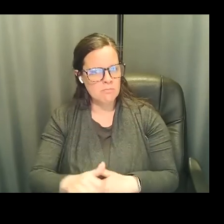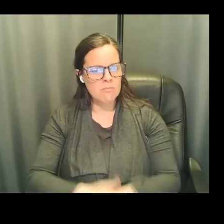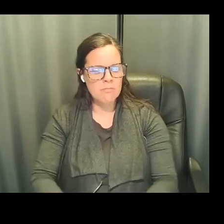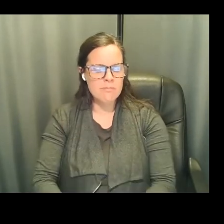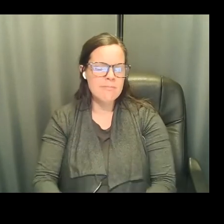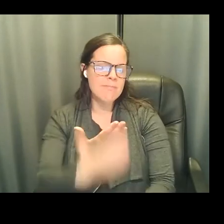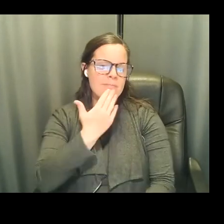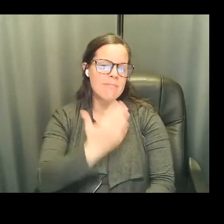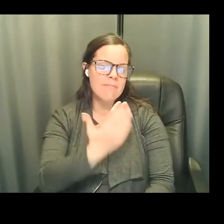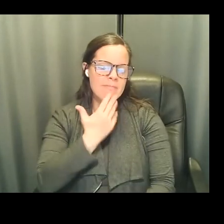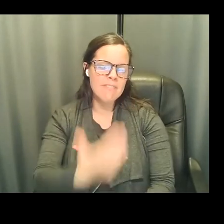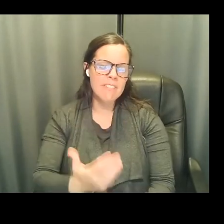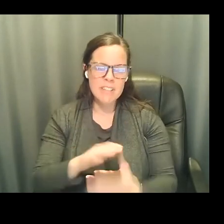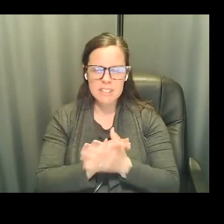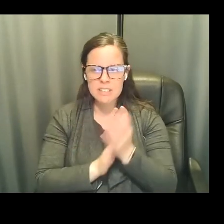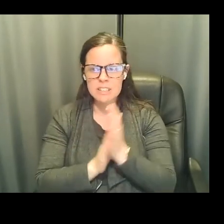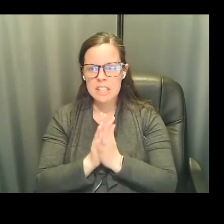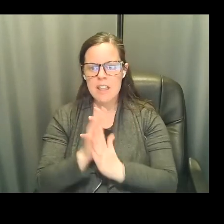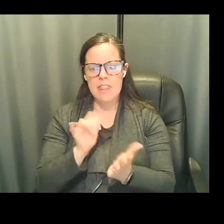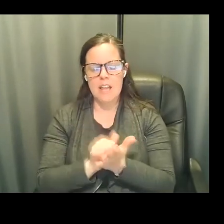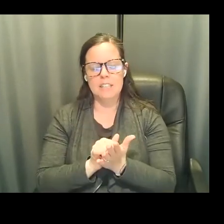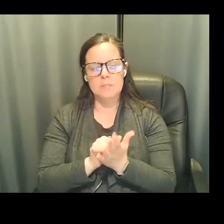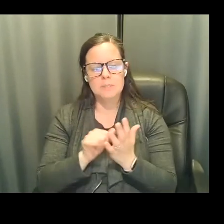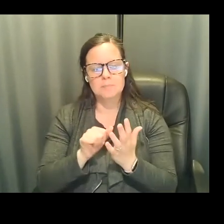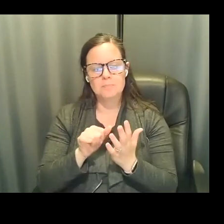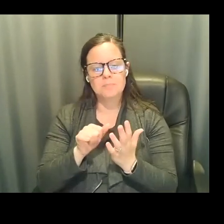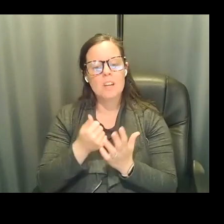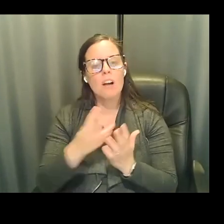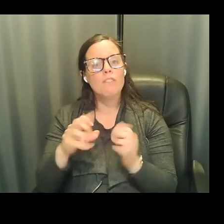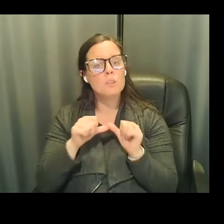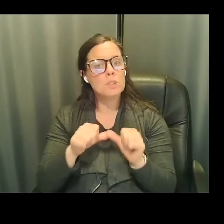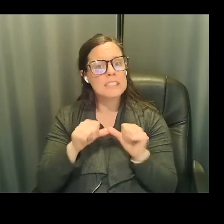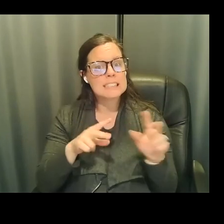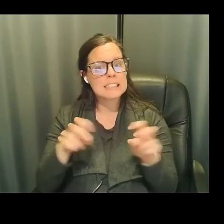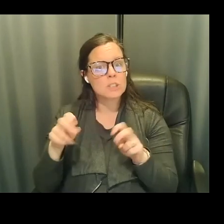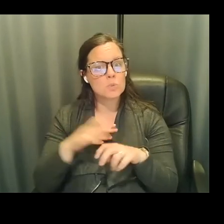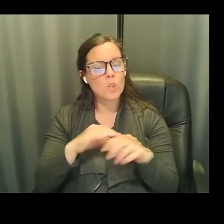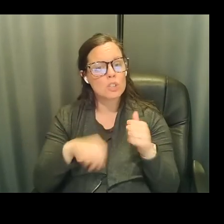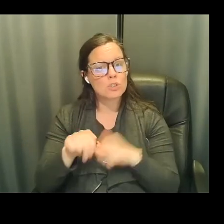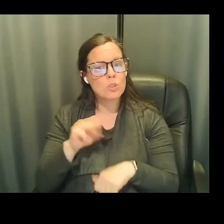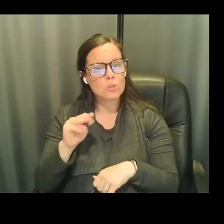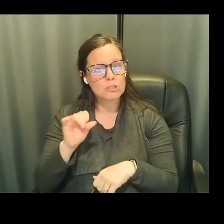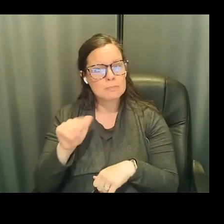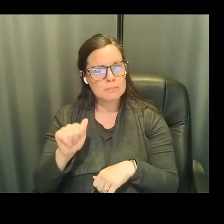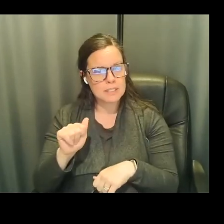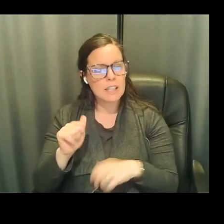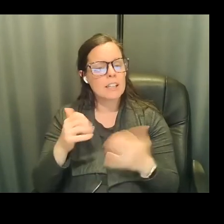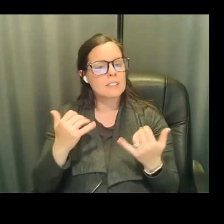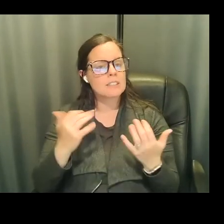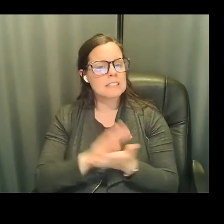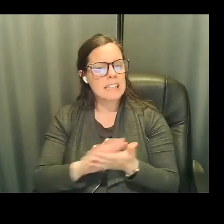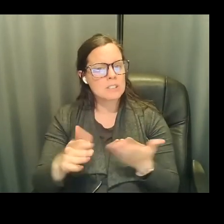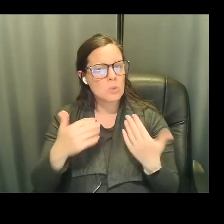Thank you. Those have been a couple of persistent issues on social media, and it's nice to have a definitive answer here from